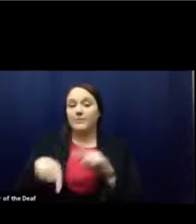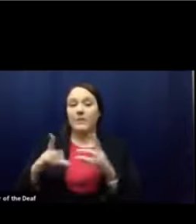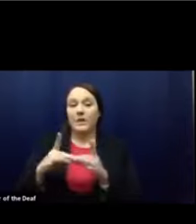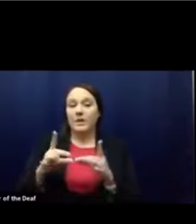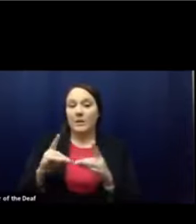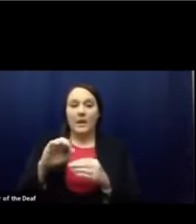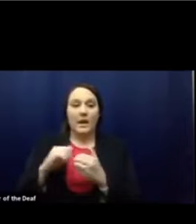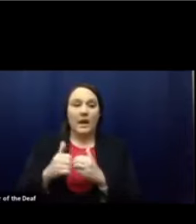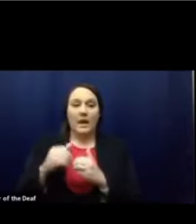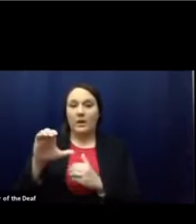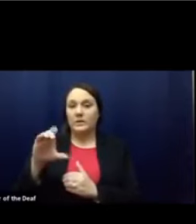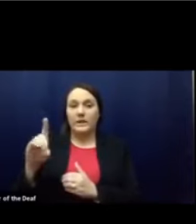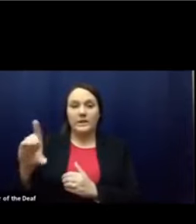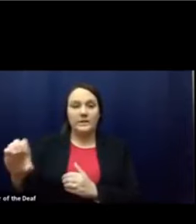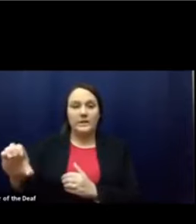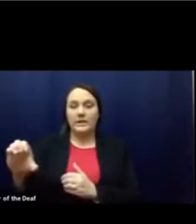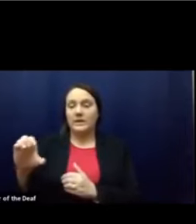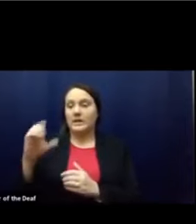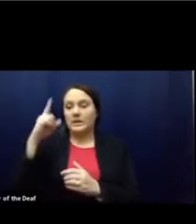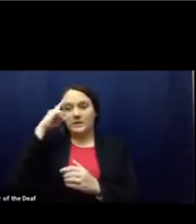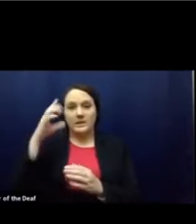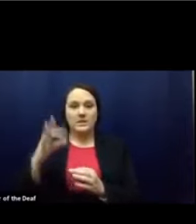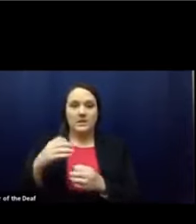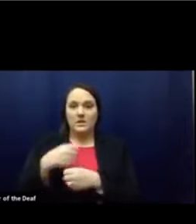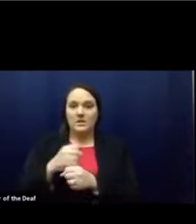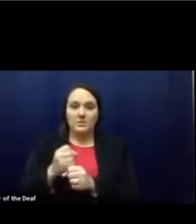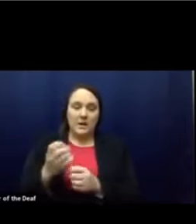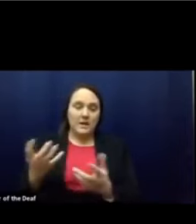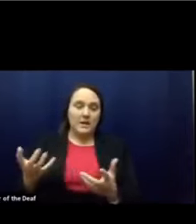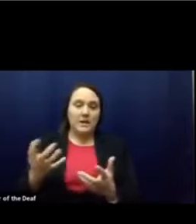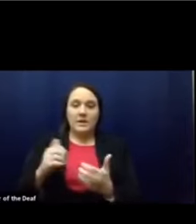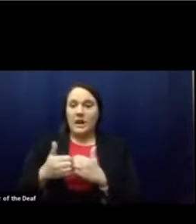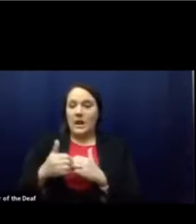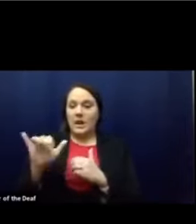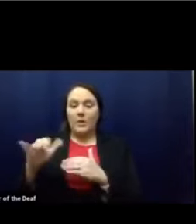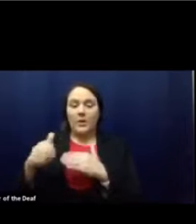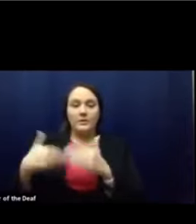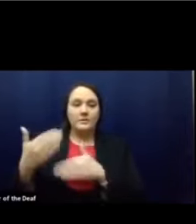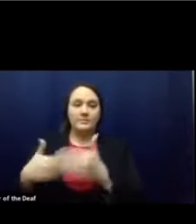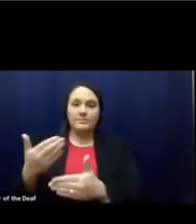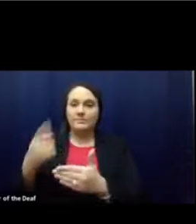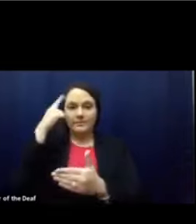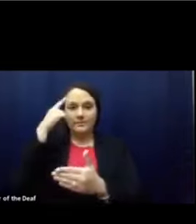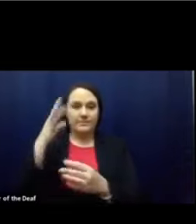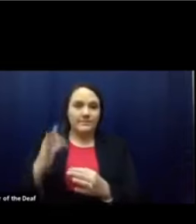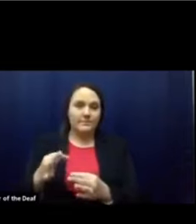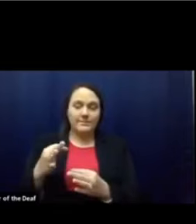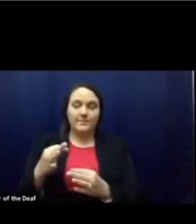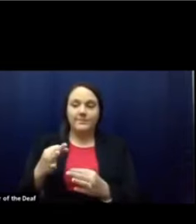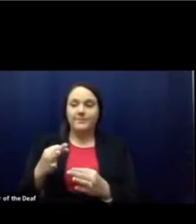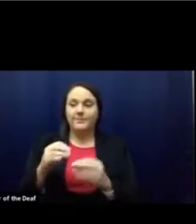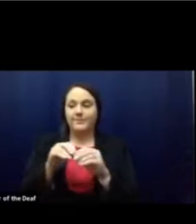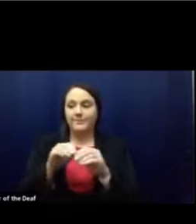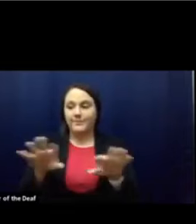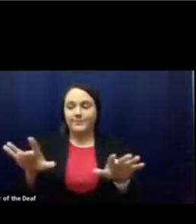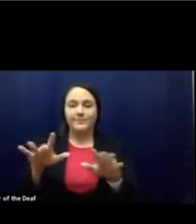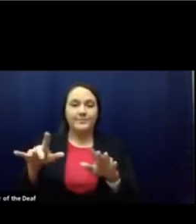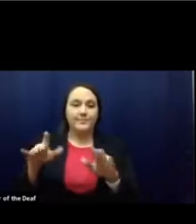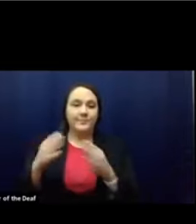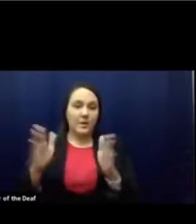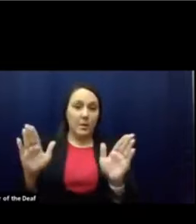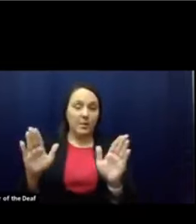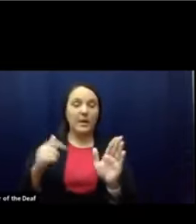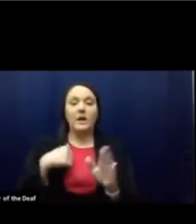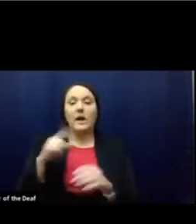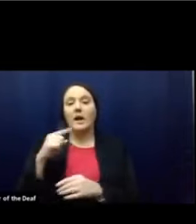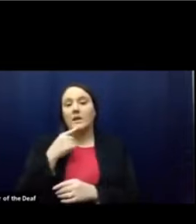how CDC's decisions are being made and how that's being decided there and pushed out to the public. I can just